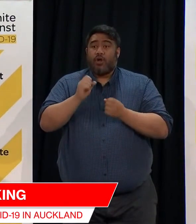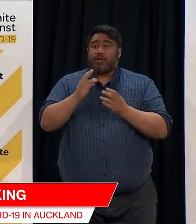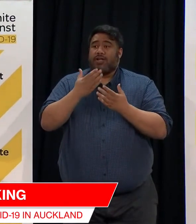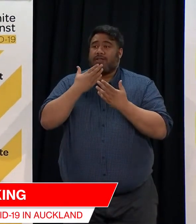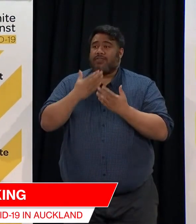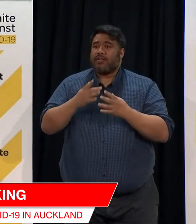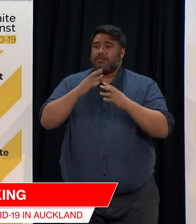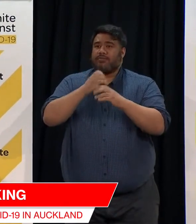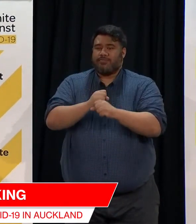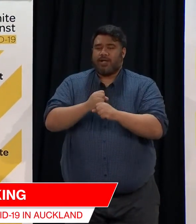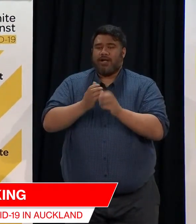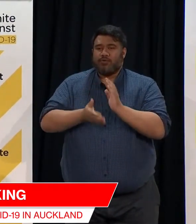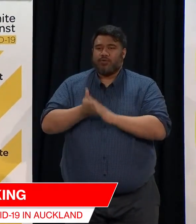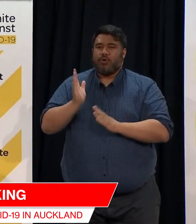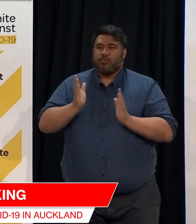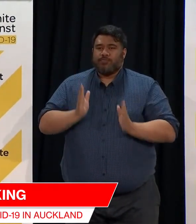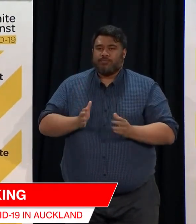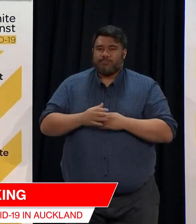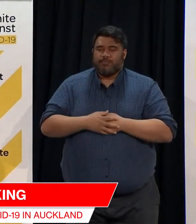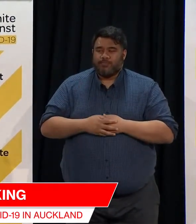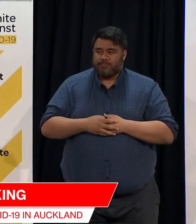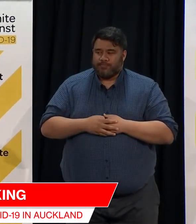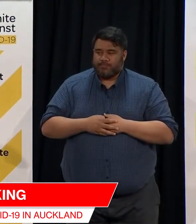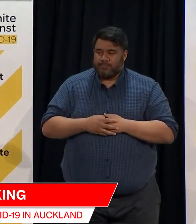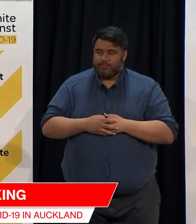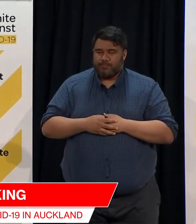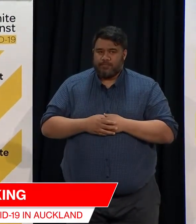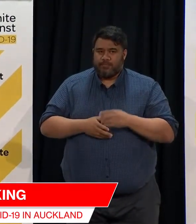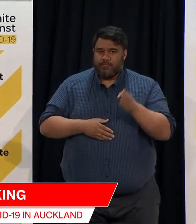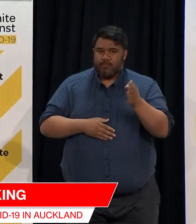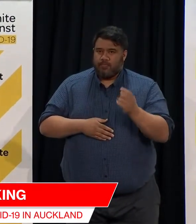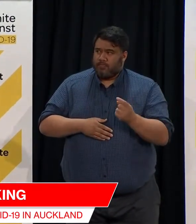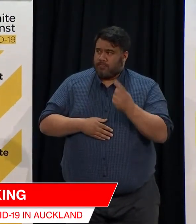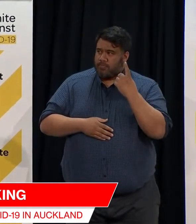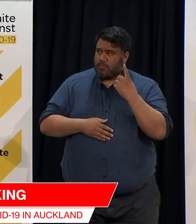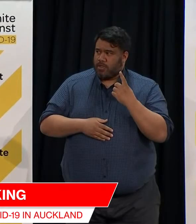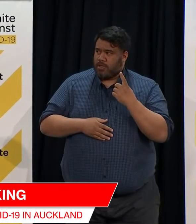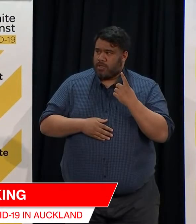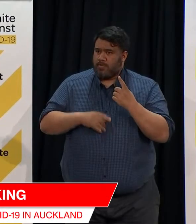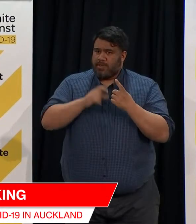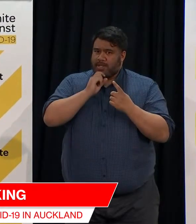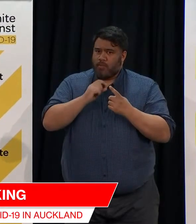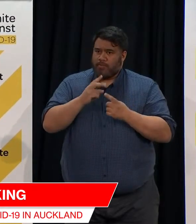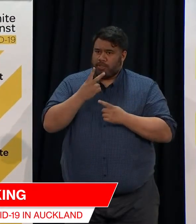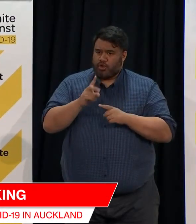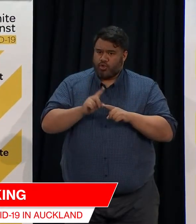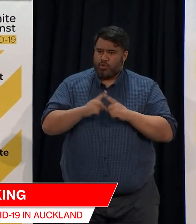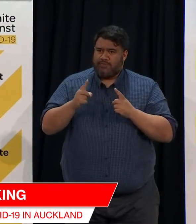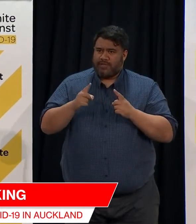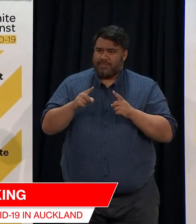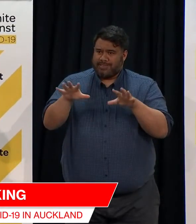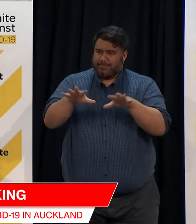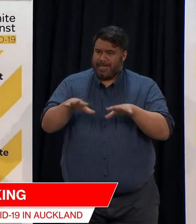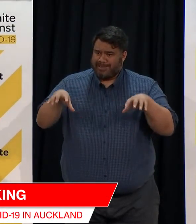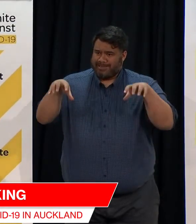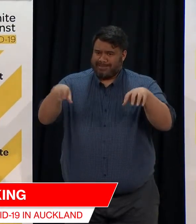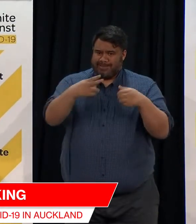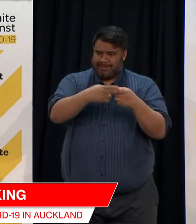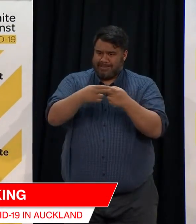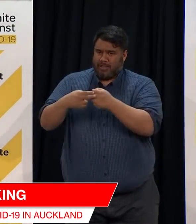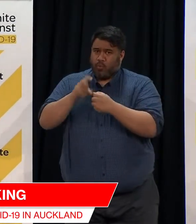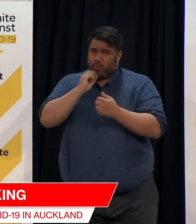Thanks, everybody. I better dash. Was that? Categorised as 2 different spaces at